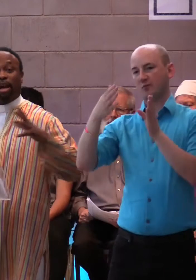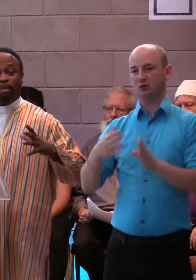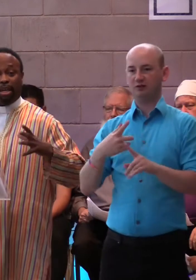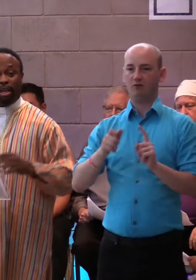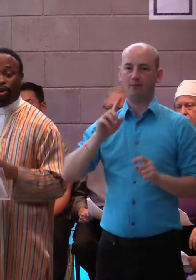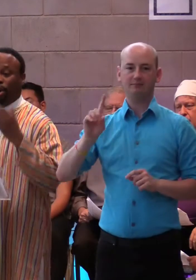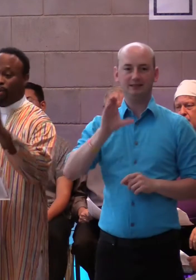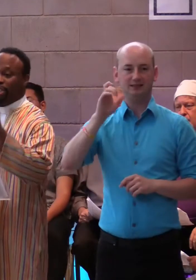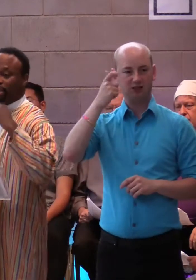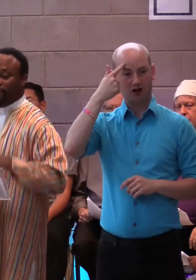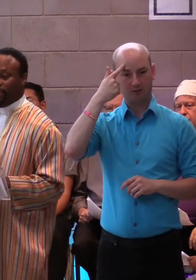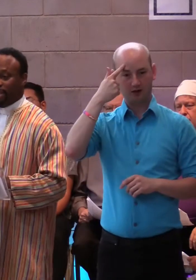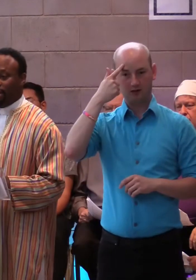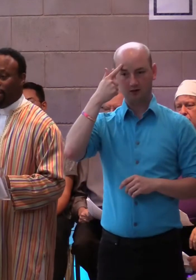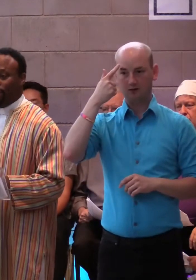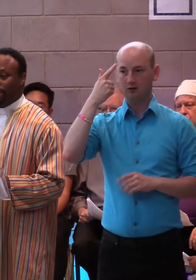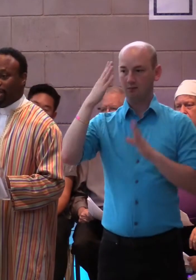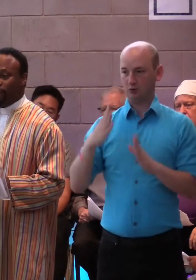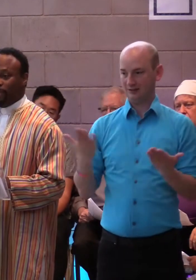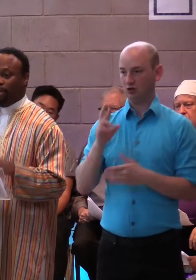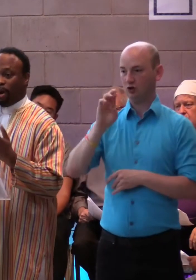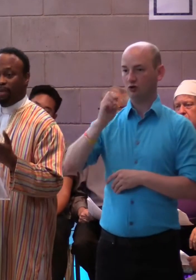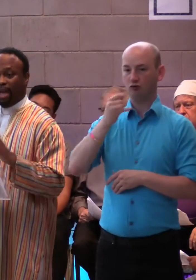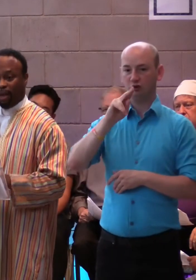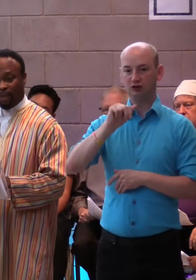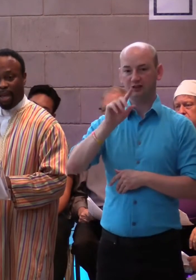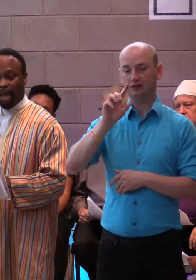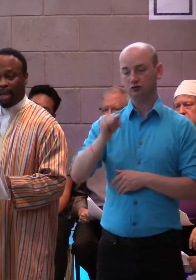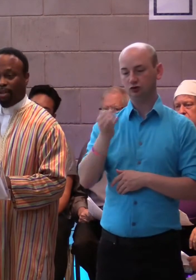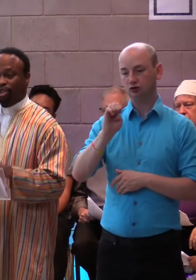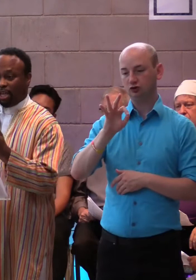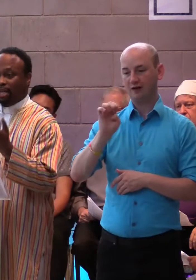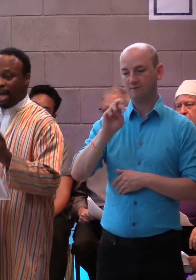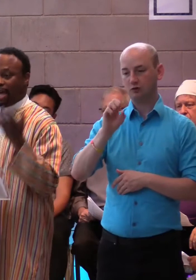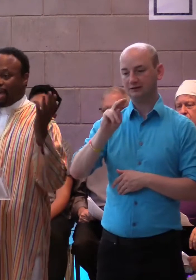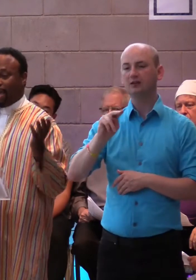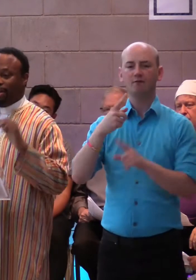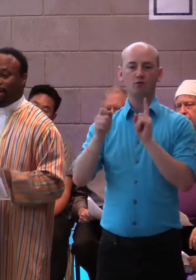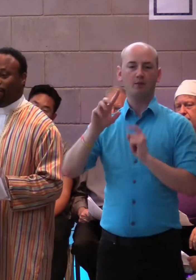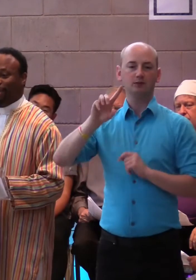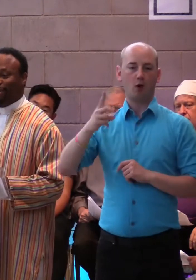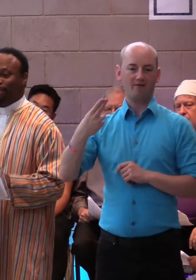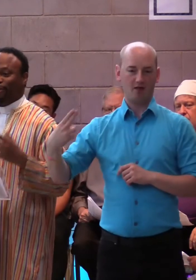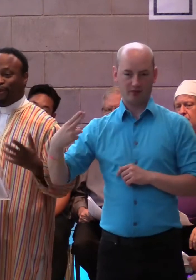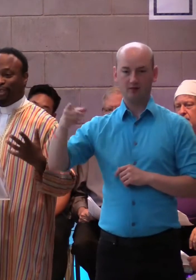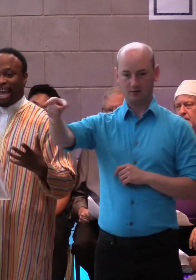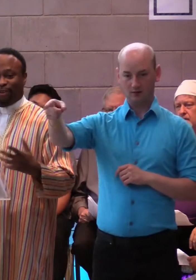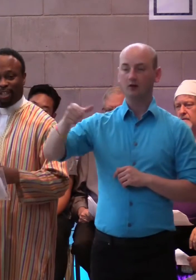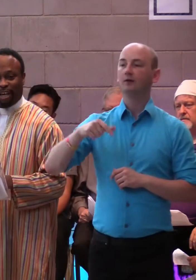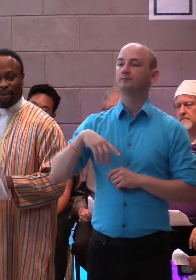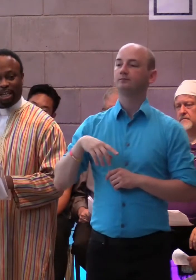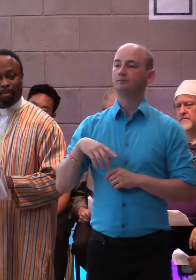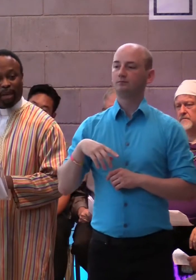DC's government here, Regina Jefferson, who is here from the Department of Health. And she and I and some other folks